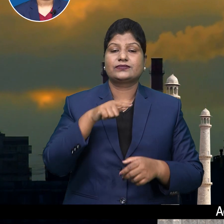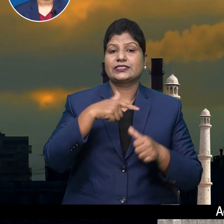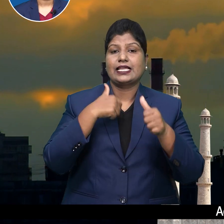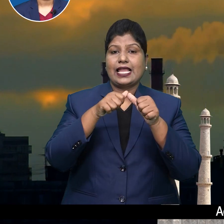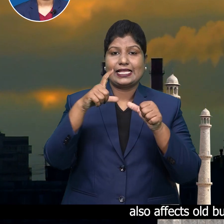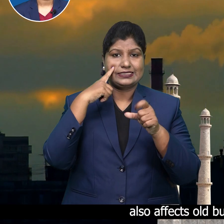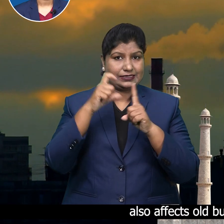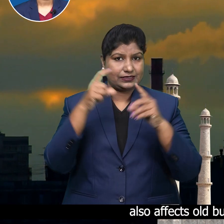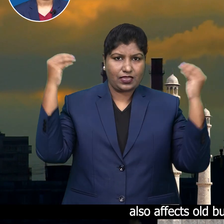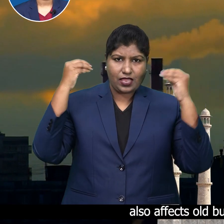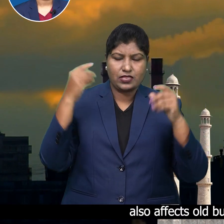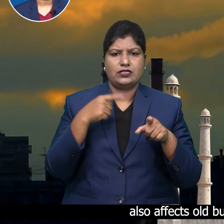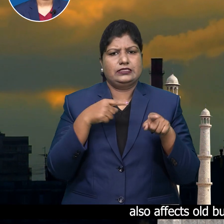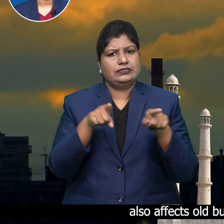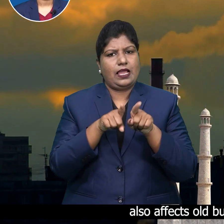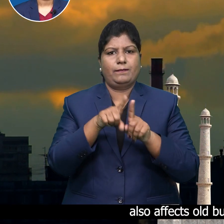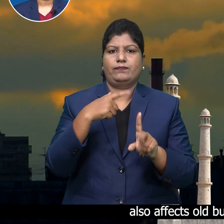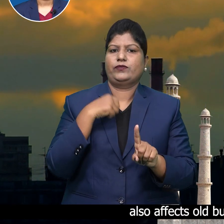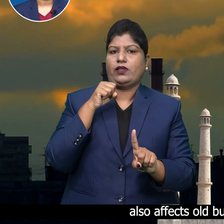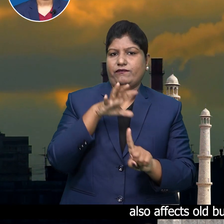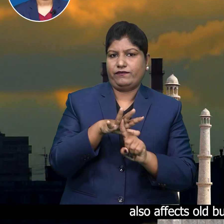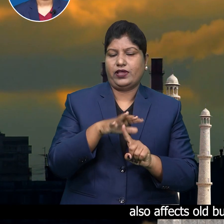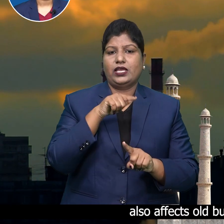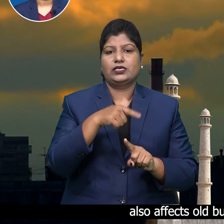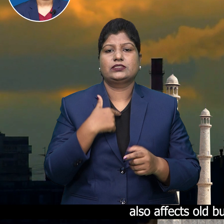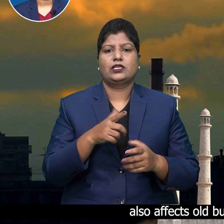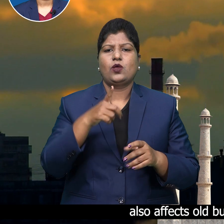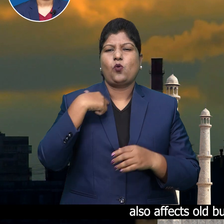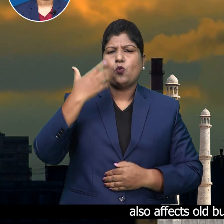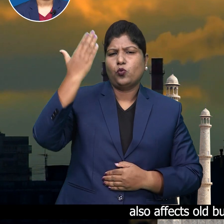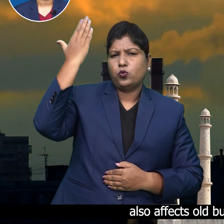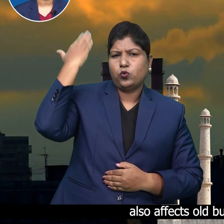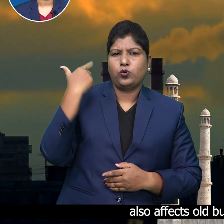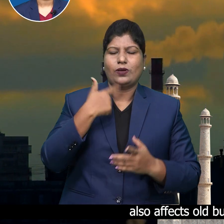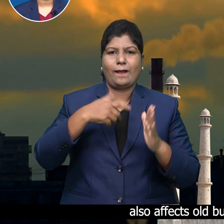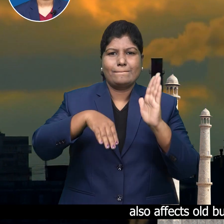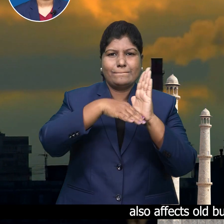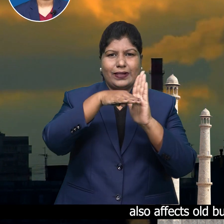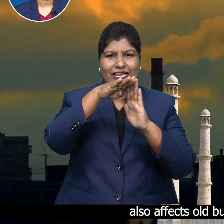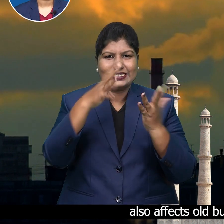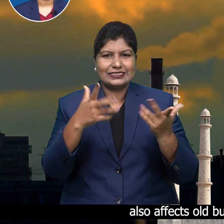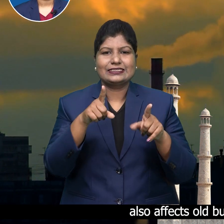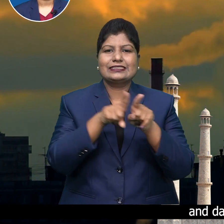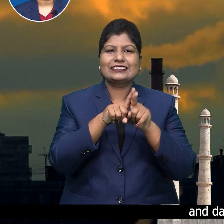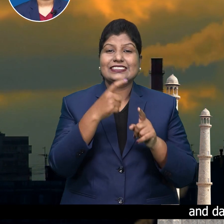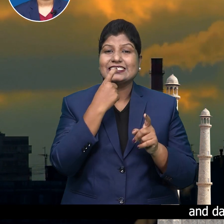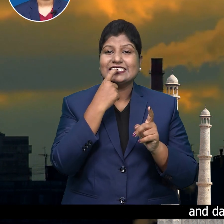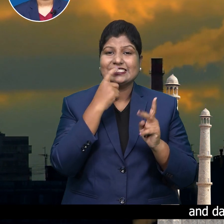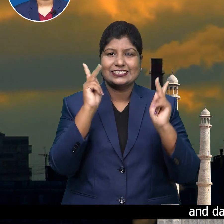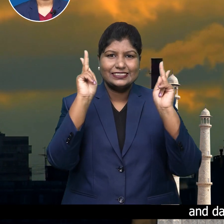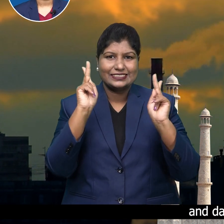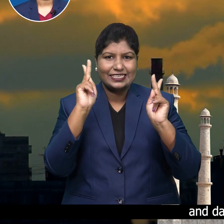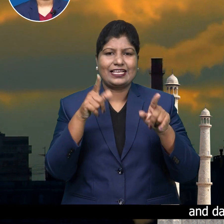Acid rain also affects old buildings and monuments